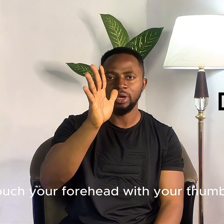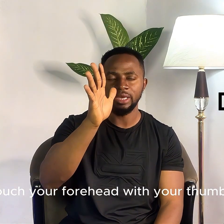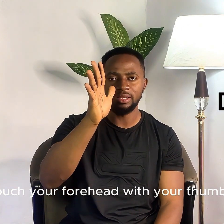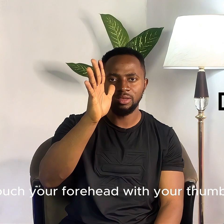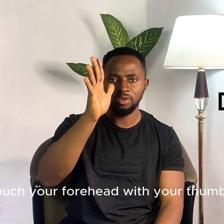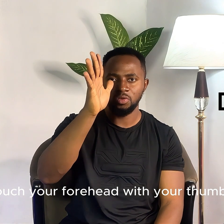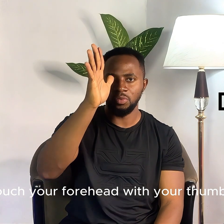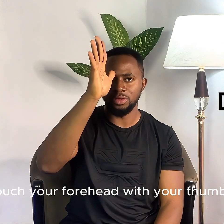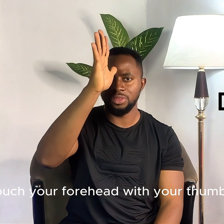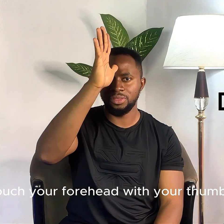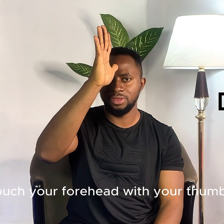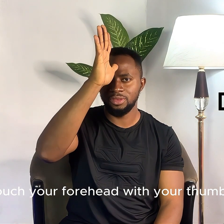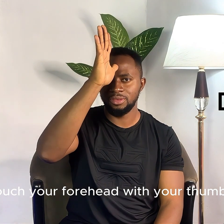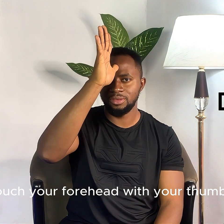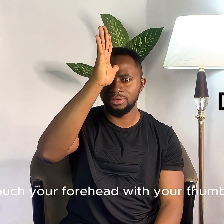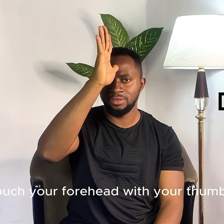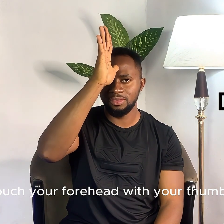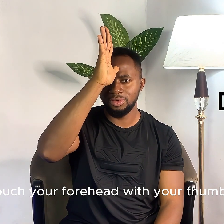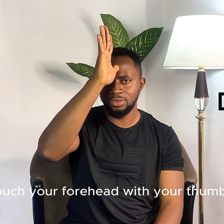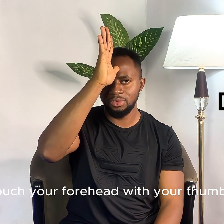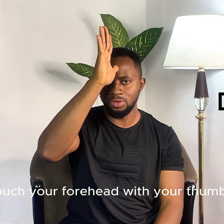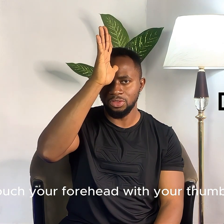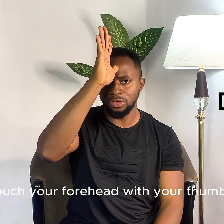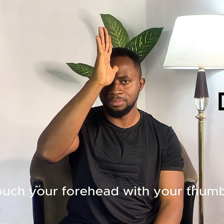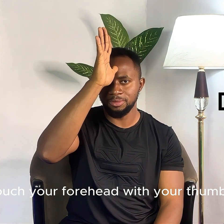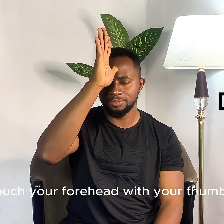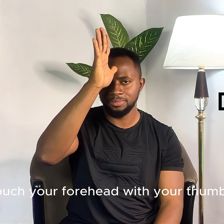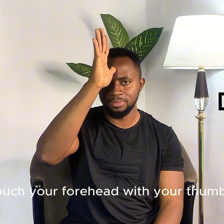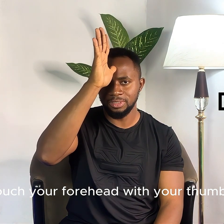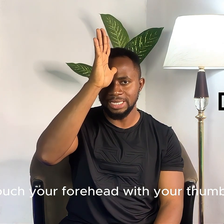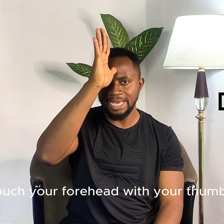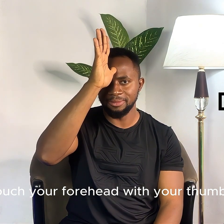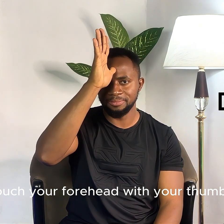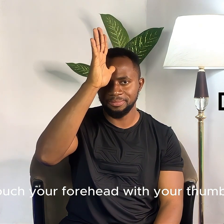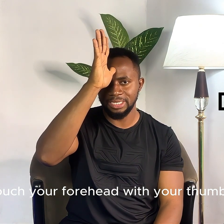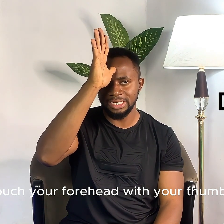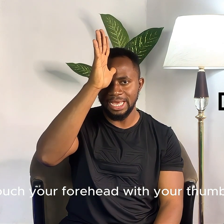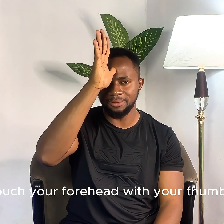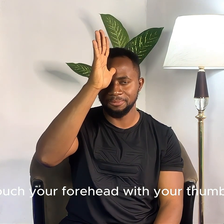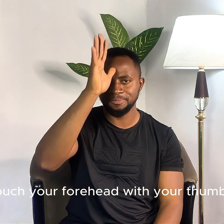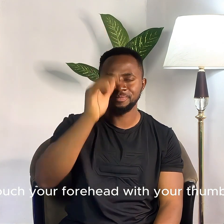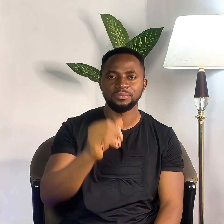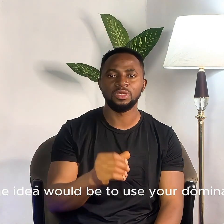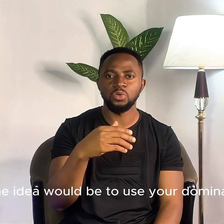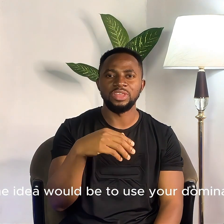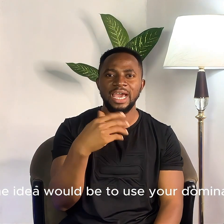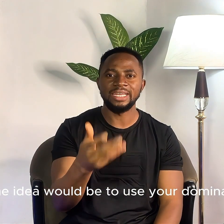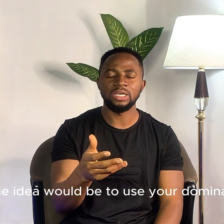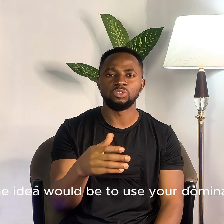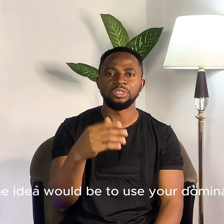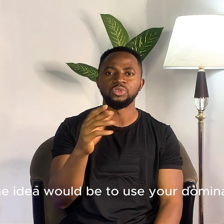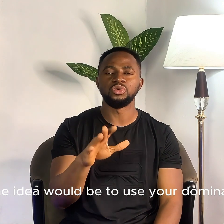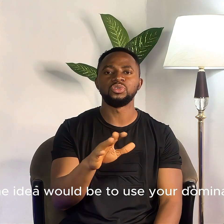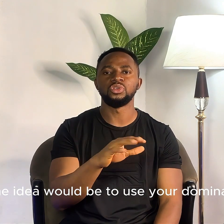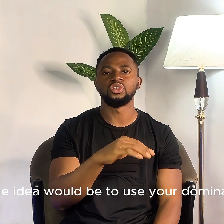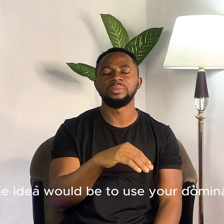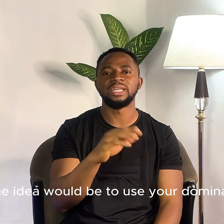forehead with your thumb. Dad. Dad. So the idea would be to use your dominant